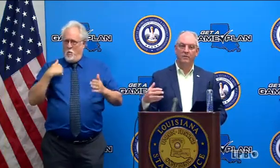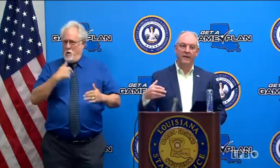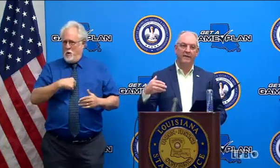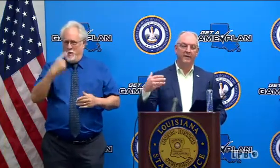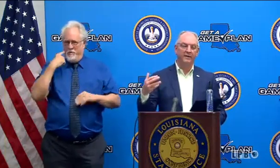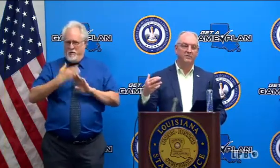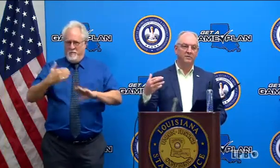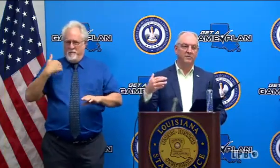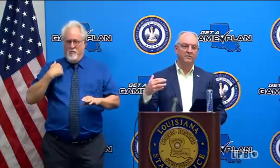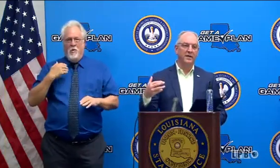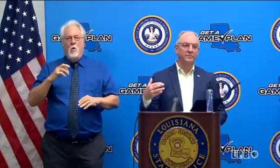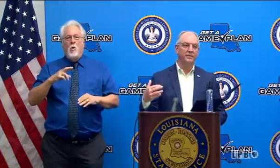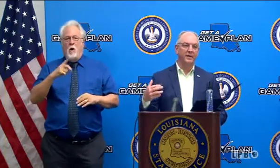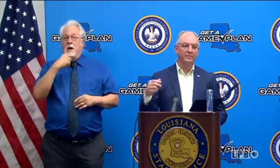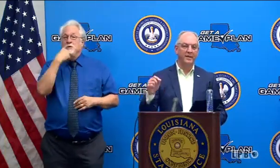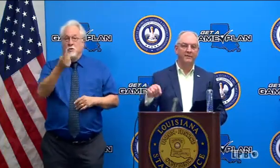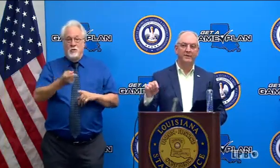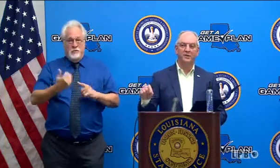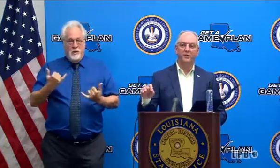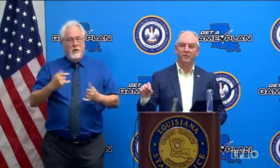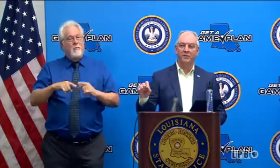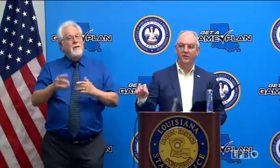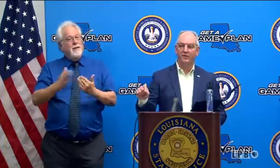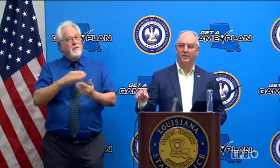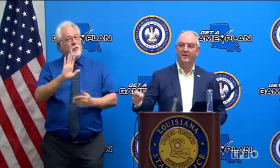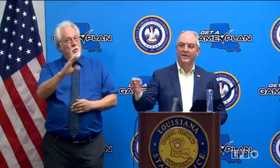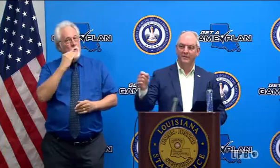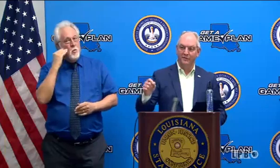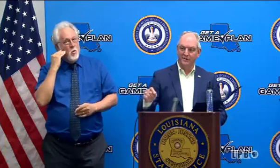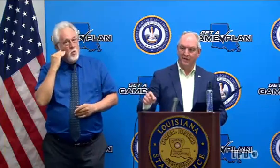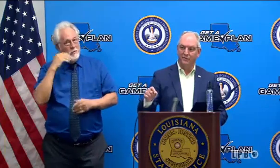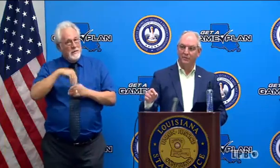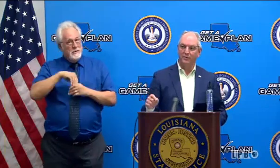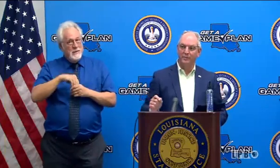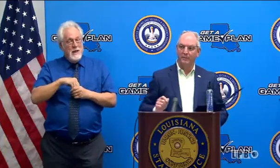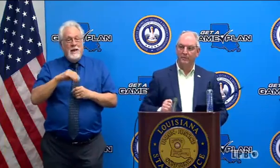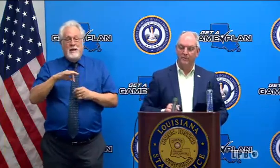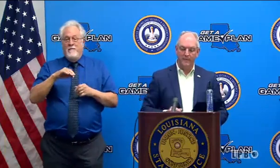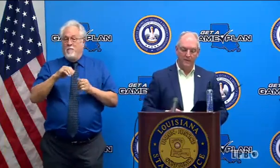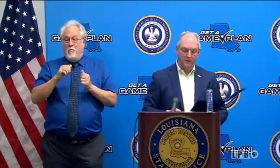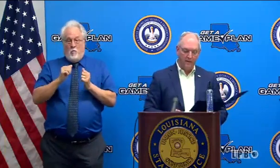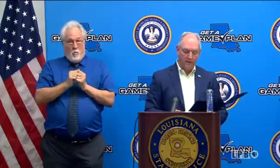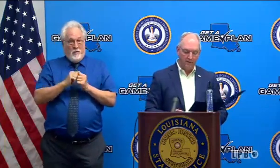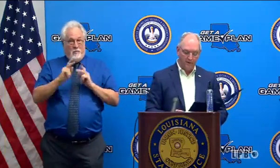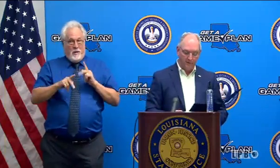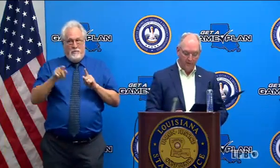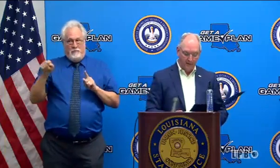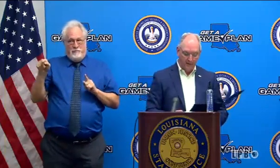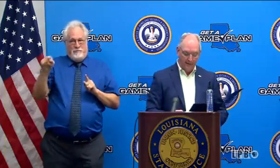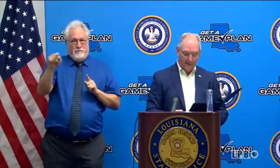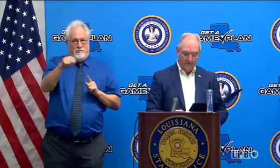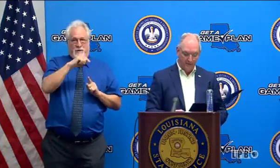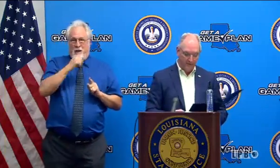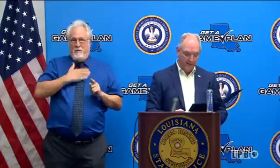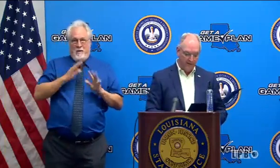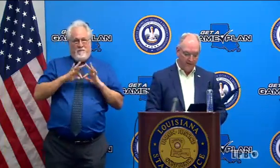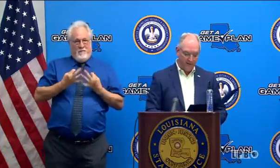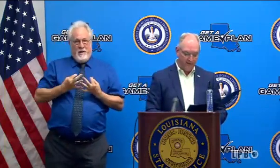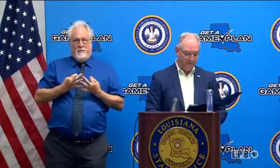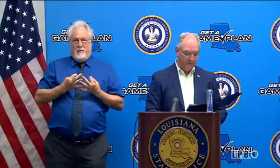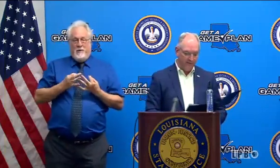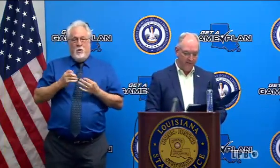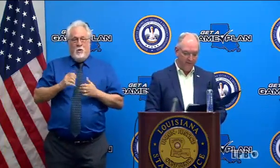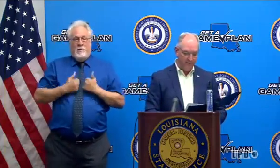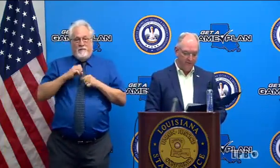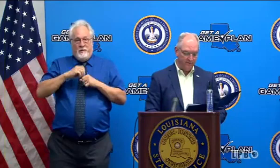to now or that I've had to say up to now, but even in your own home, if you're sheltering with people who are not part of your immediate household, you need to